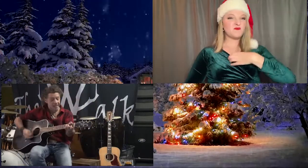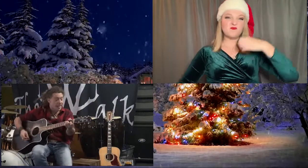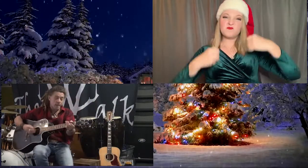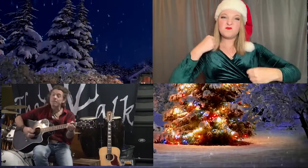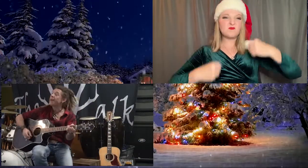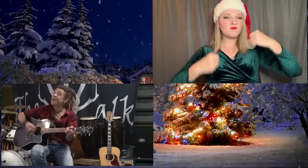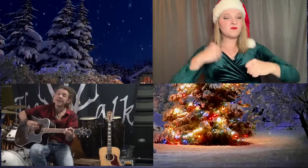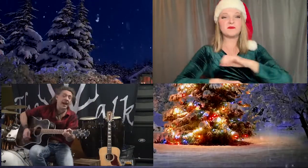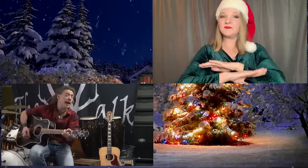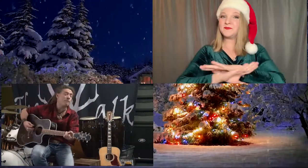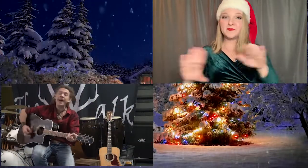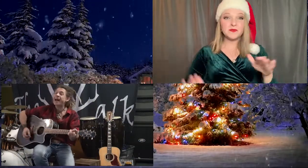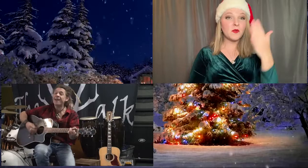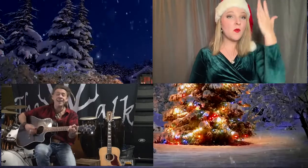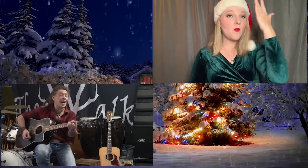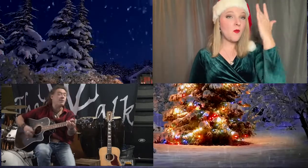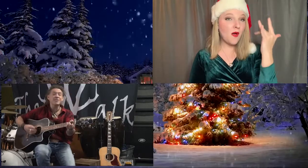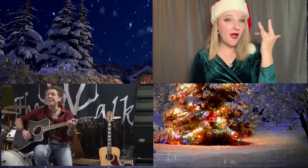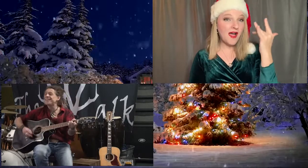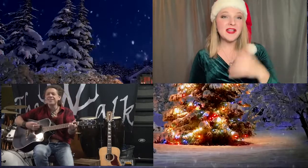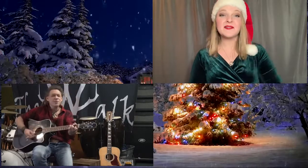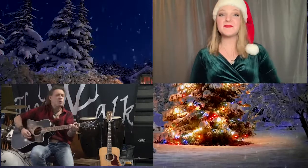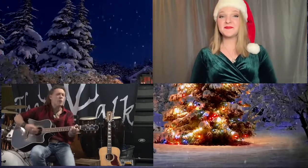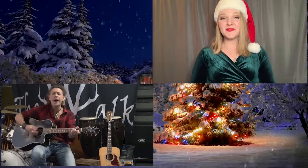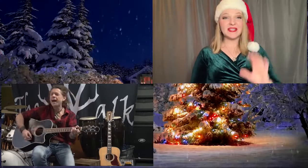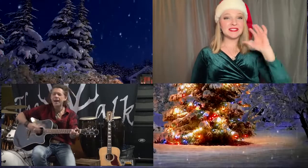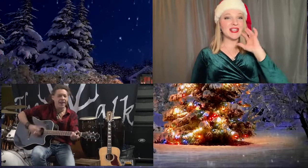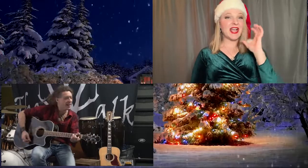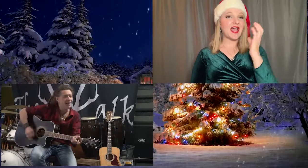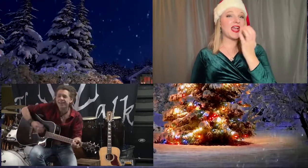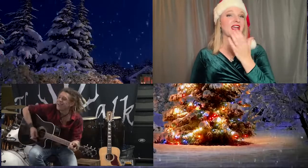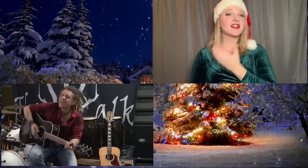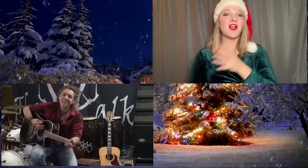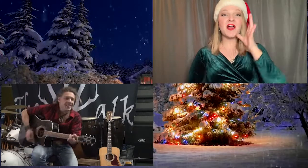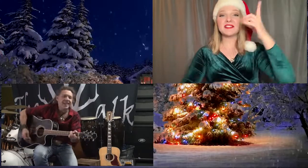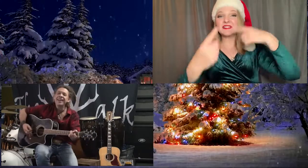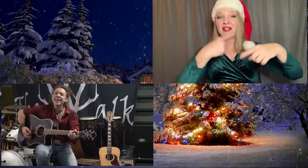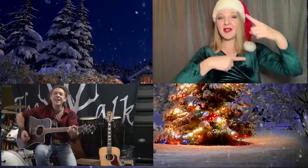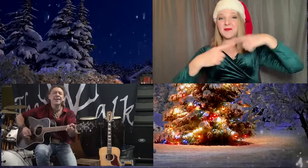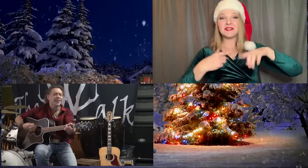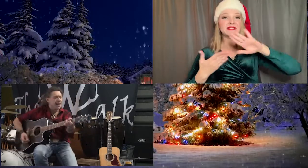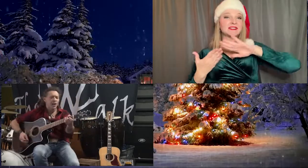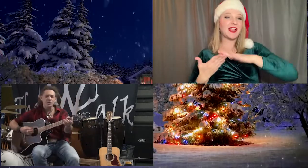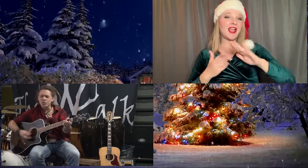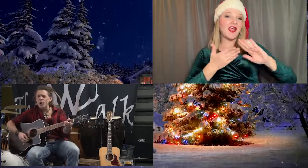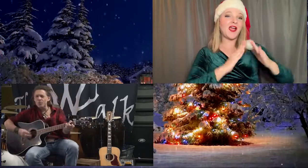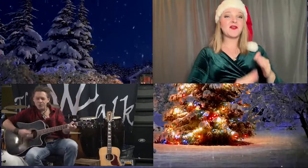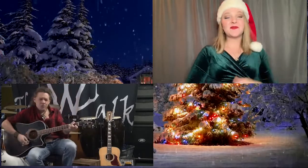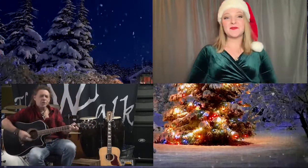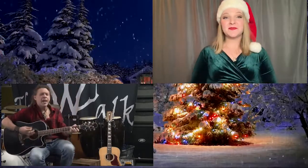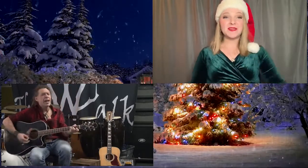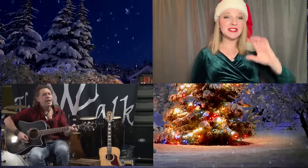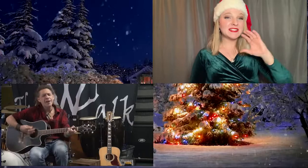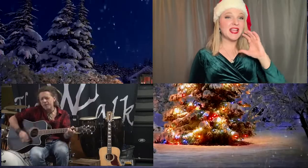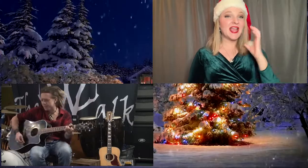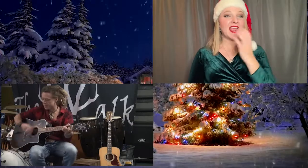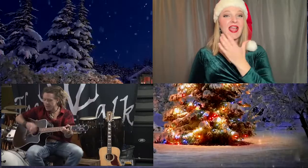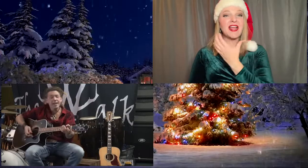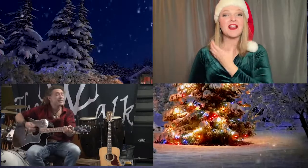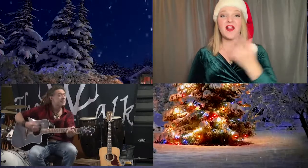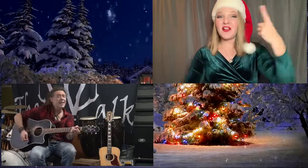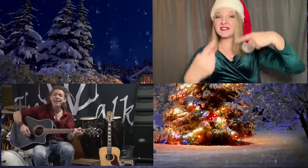cry, you better not pout, I'm telling you why. Santa Claus is coming to